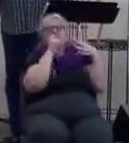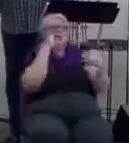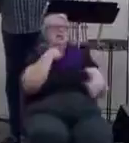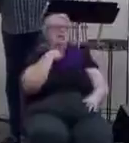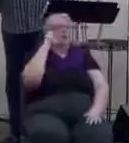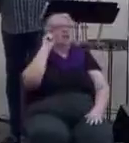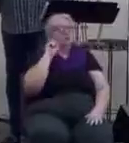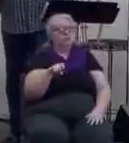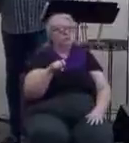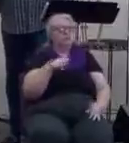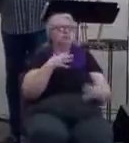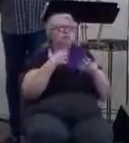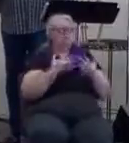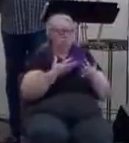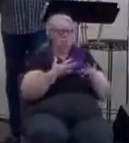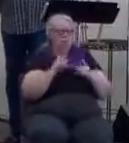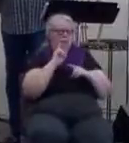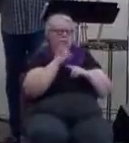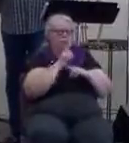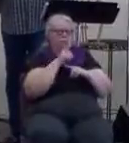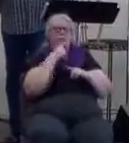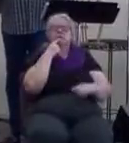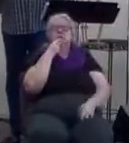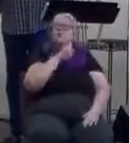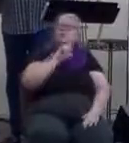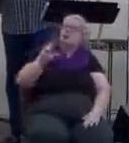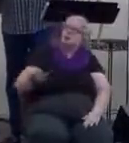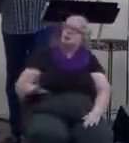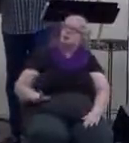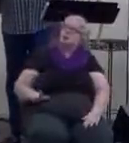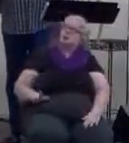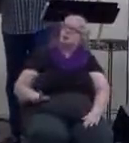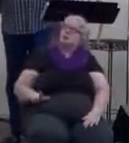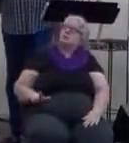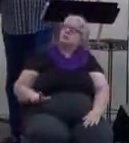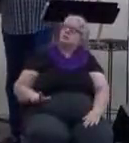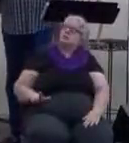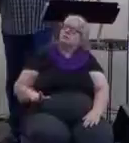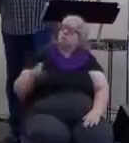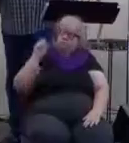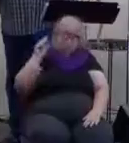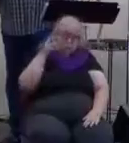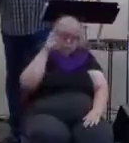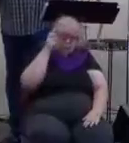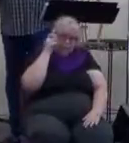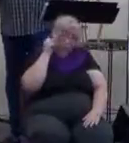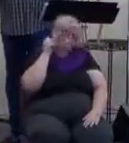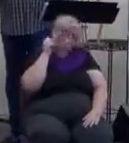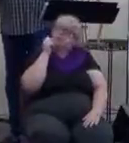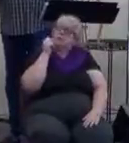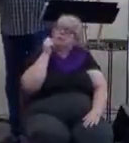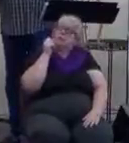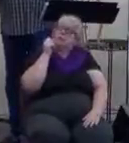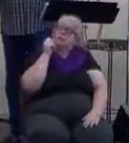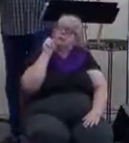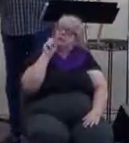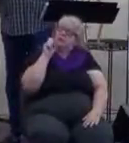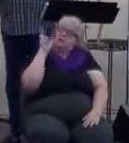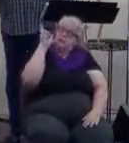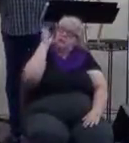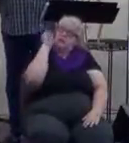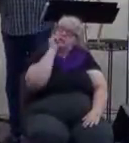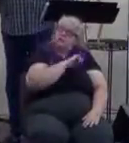stall and just wait a minute and say, Lord, do I need to be hearing this? If I do, I got